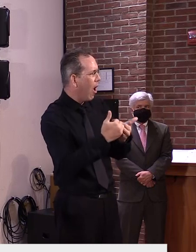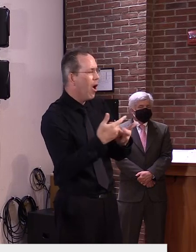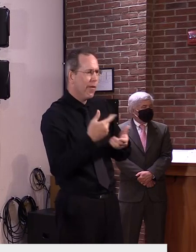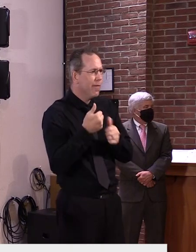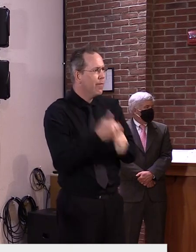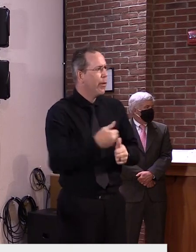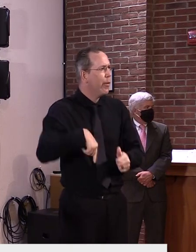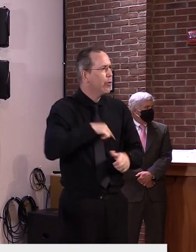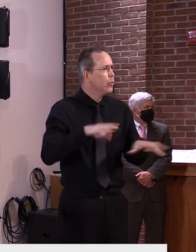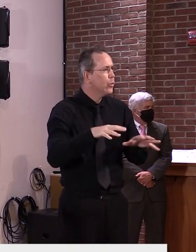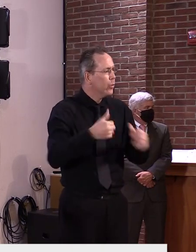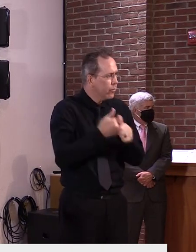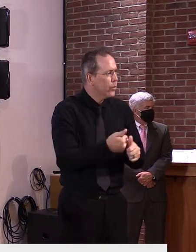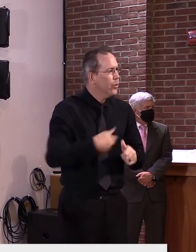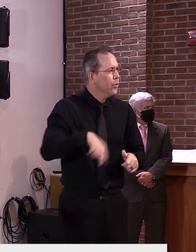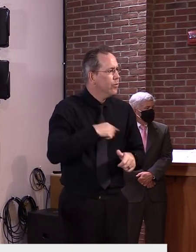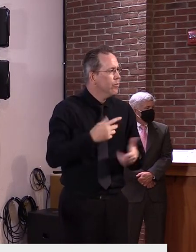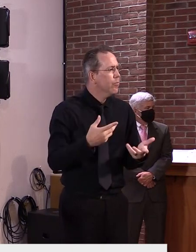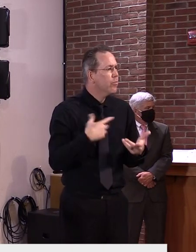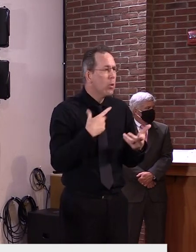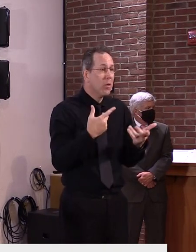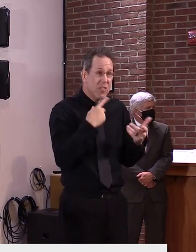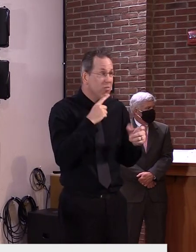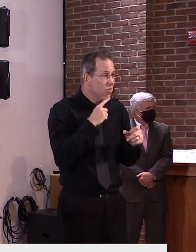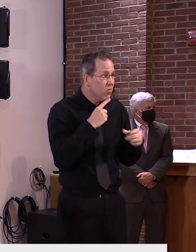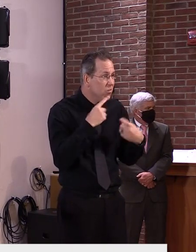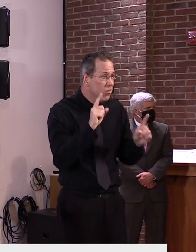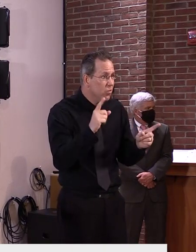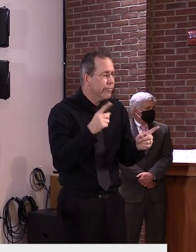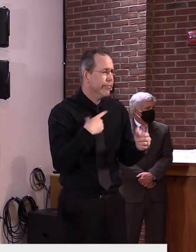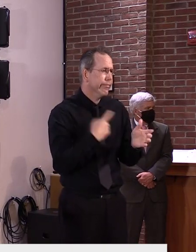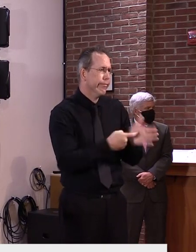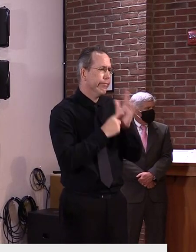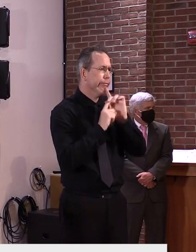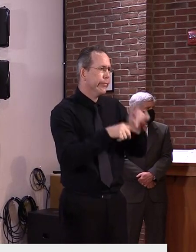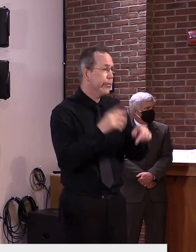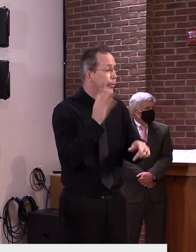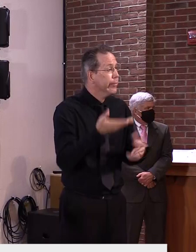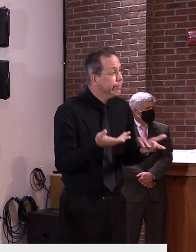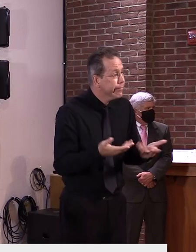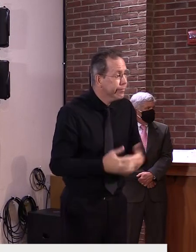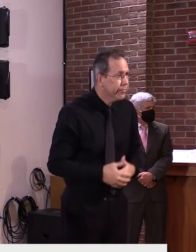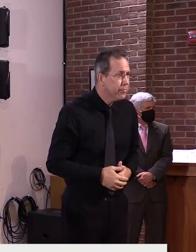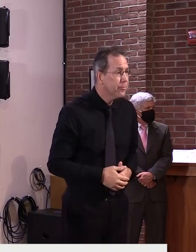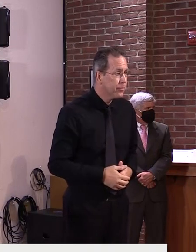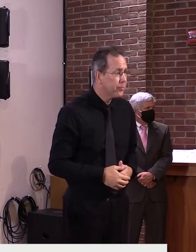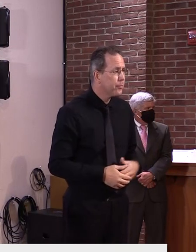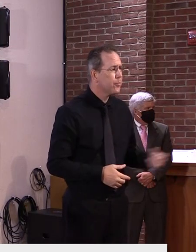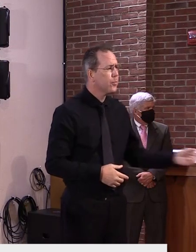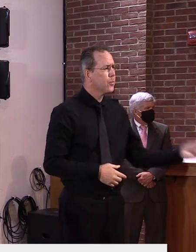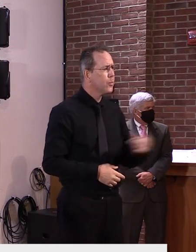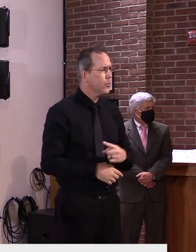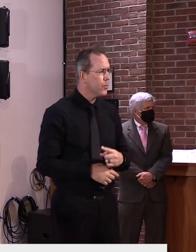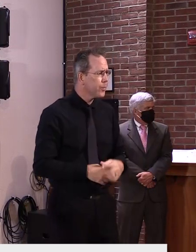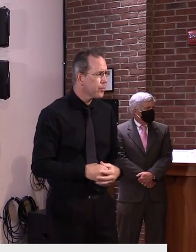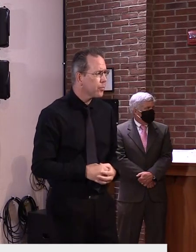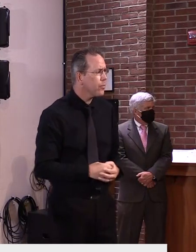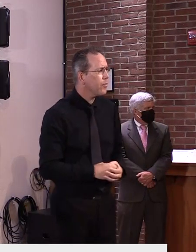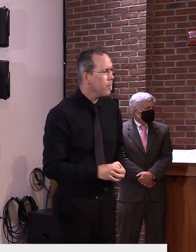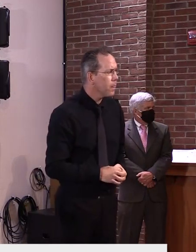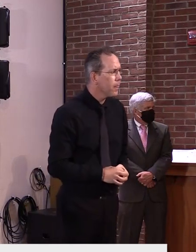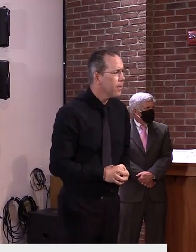implement. A follow-up about in-migration. There's a report that New Hampshire is seeing some spike in